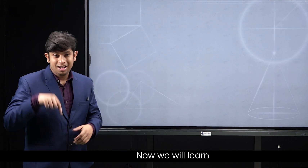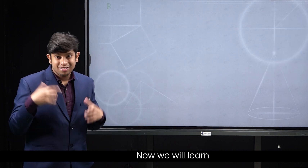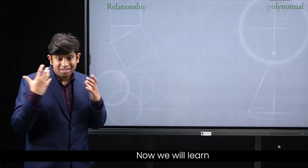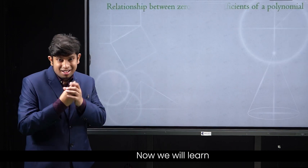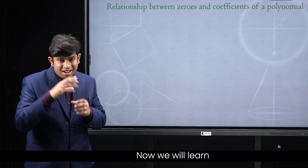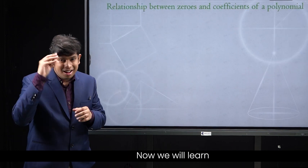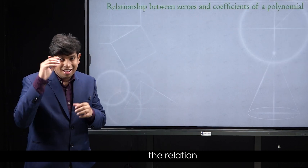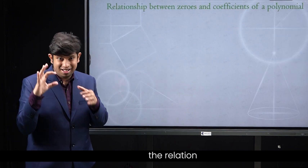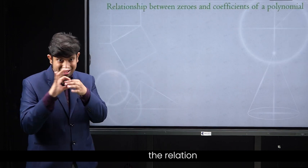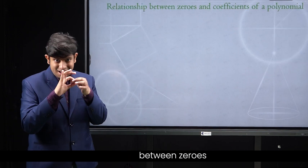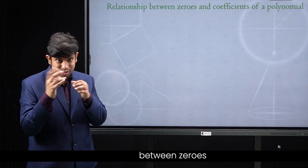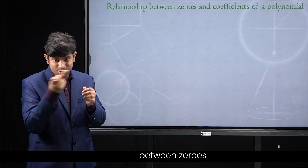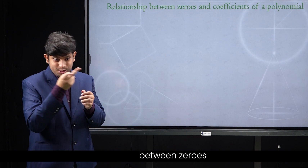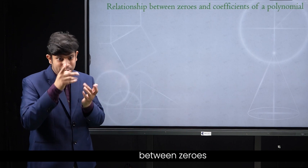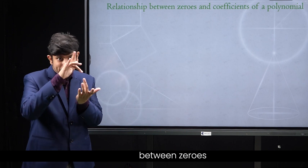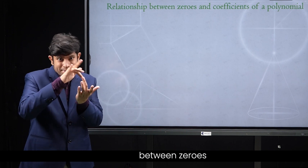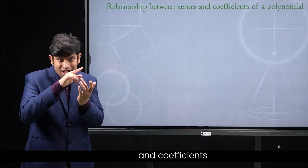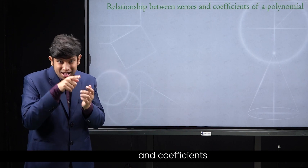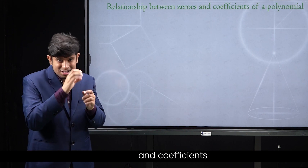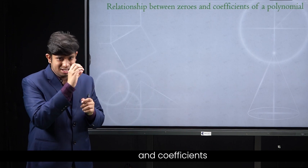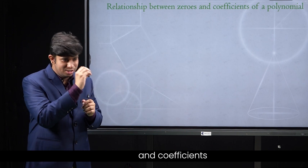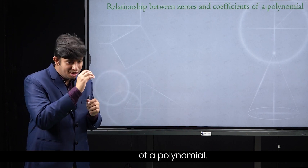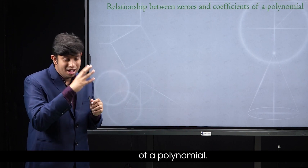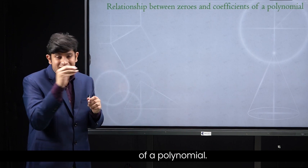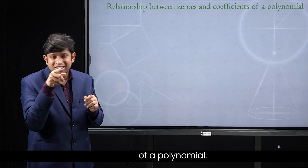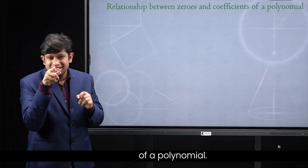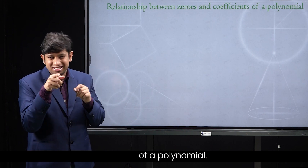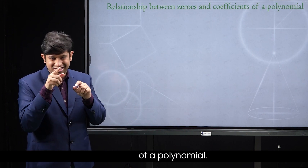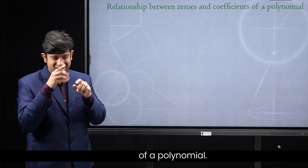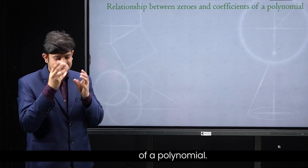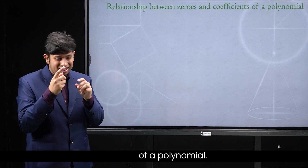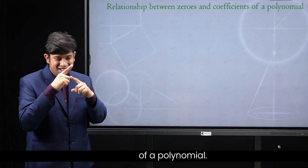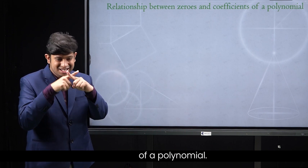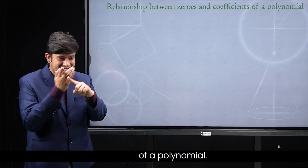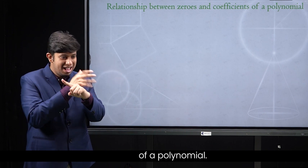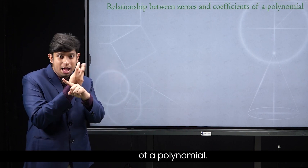Now we will learn the relation between zeros and coefficients of a polynomial.